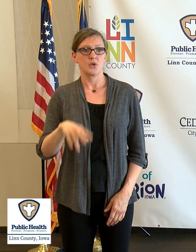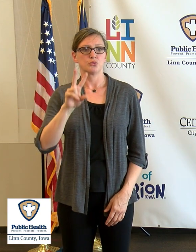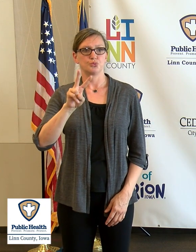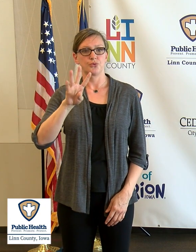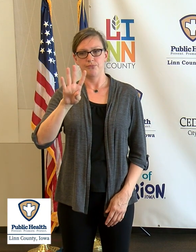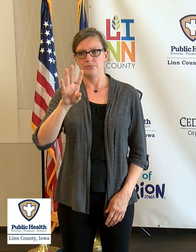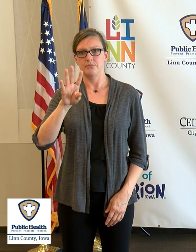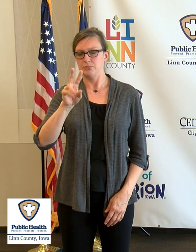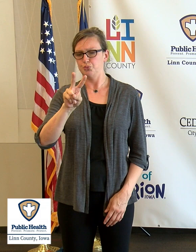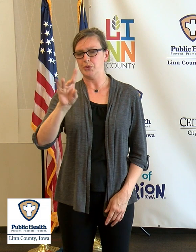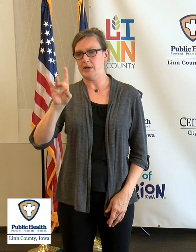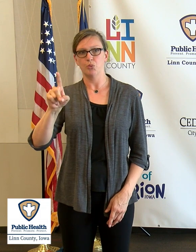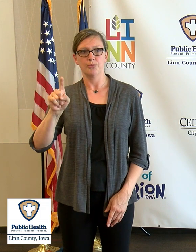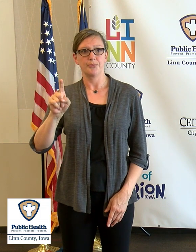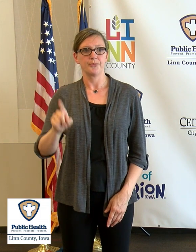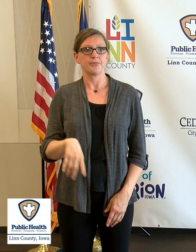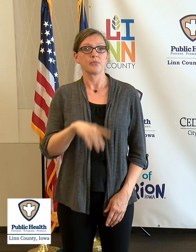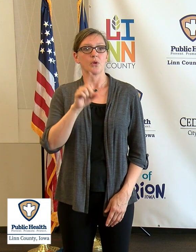515-281-5211.